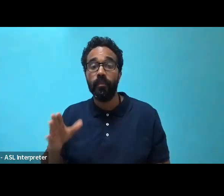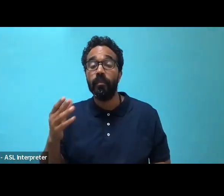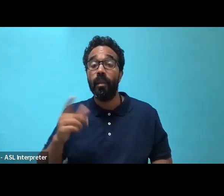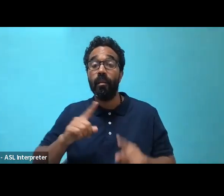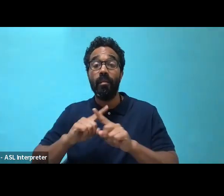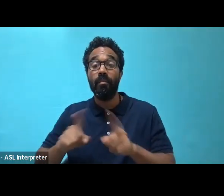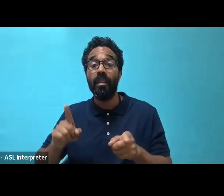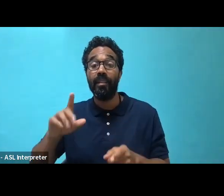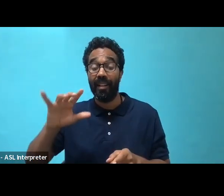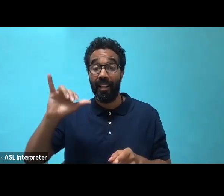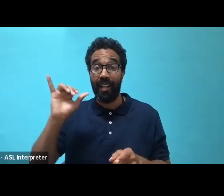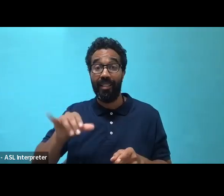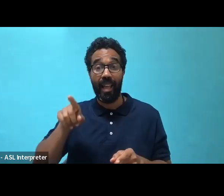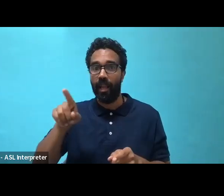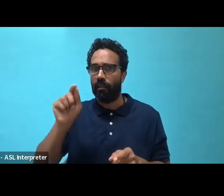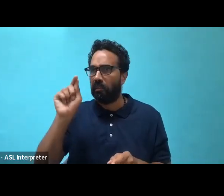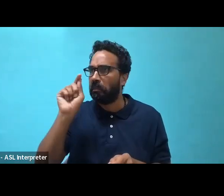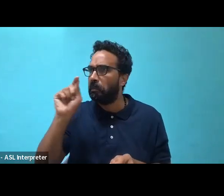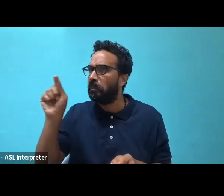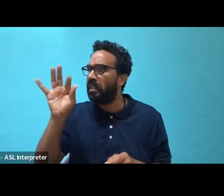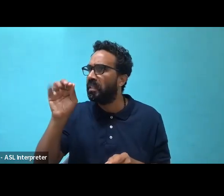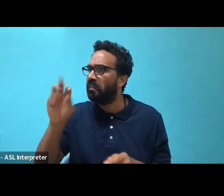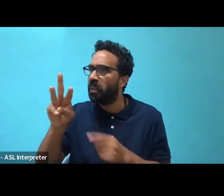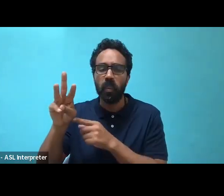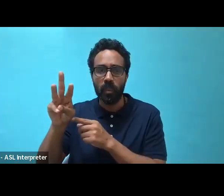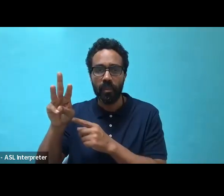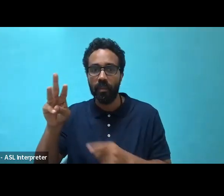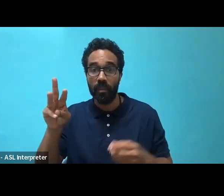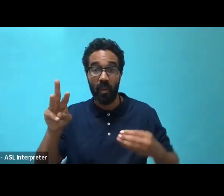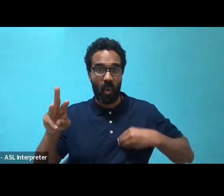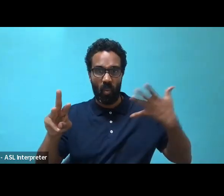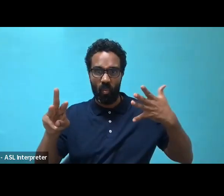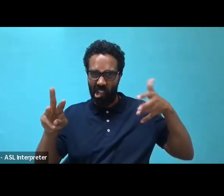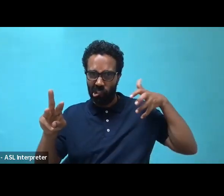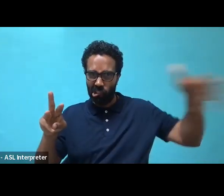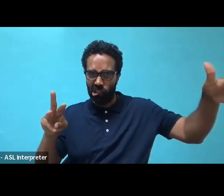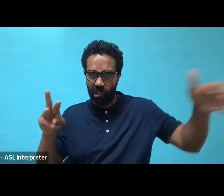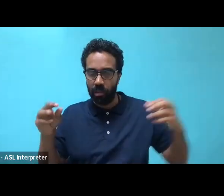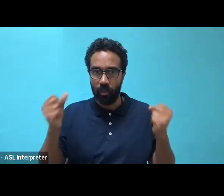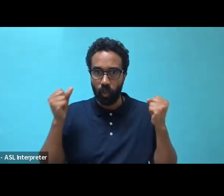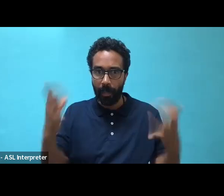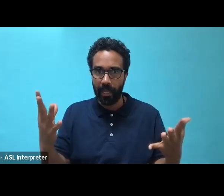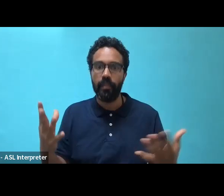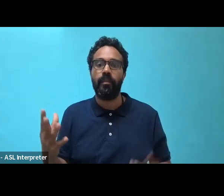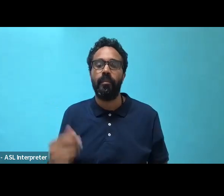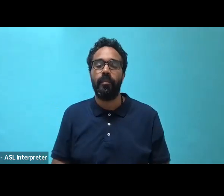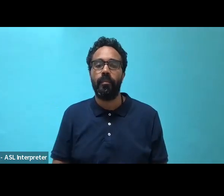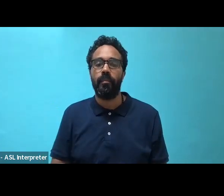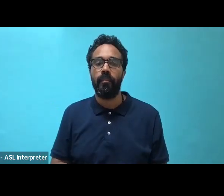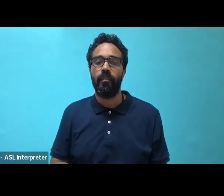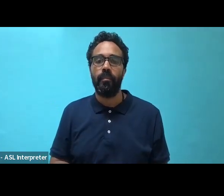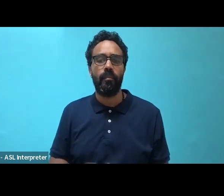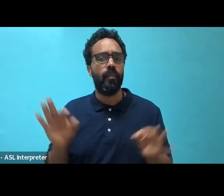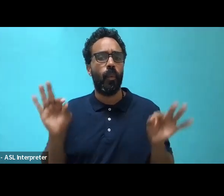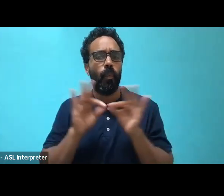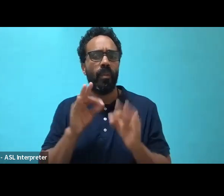that's something for us to think of. It's a marching order and I kind of embrace it. And as we look at this, just, you